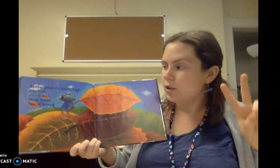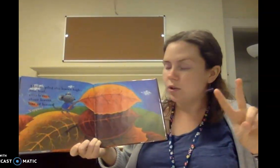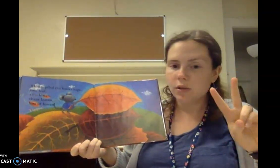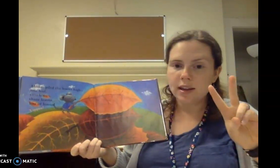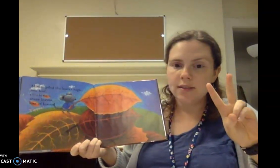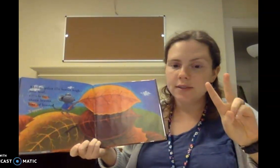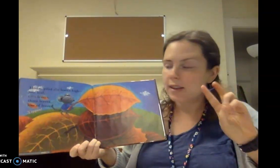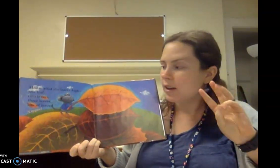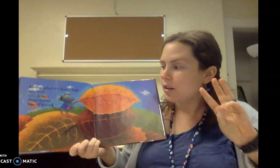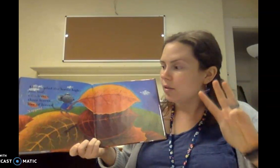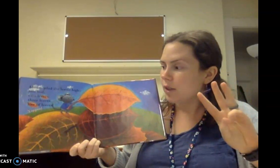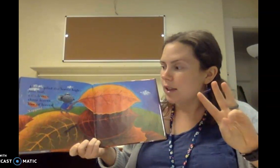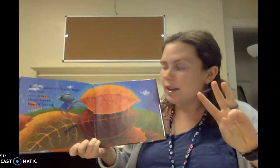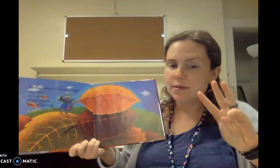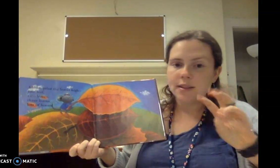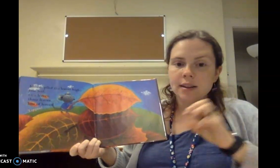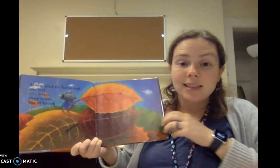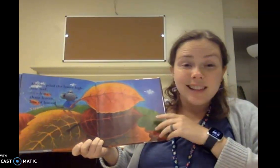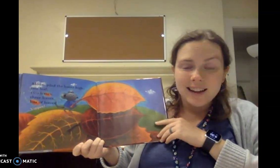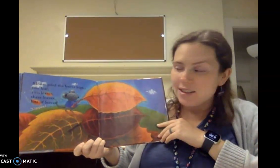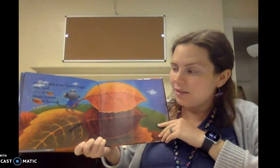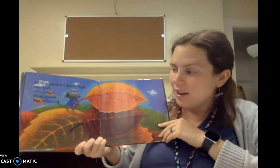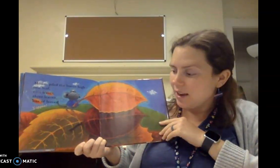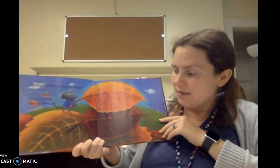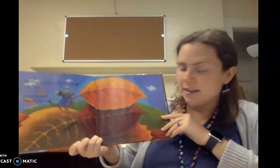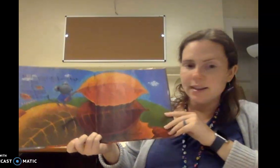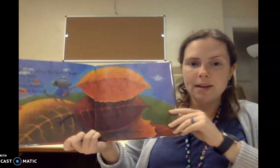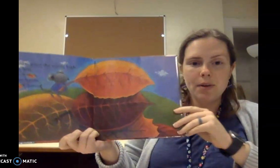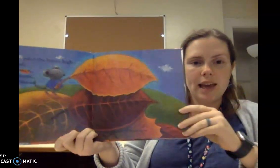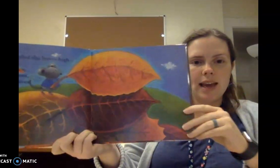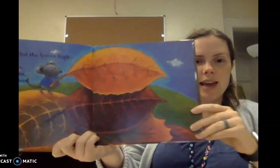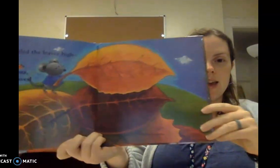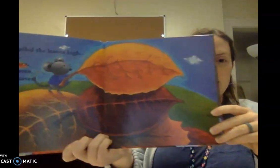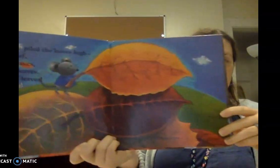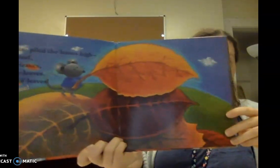2 leaves, 3 leaves, lots of leaves. Yippee!